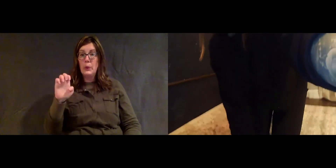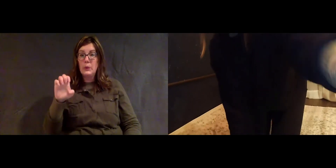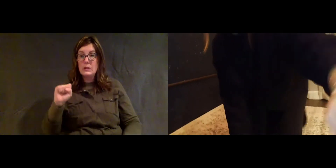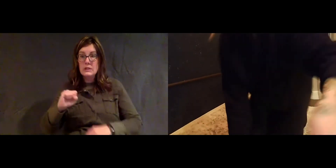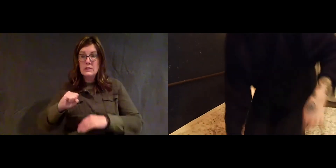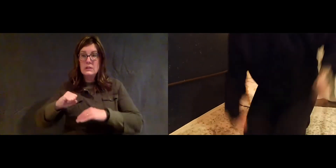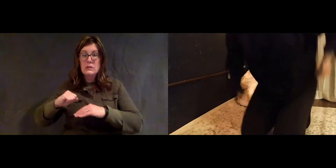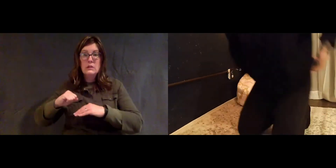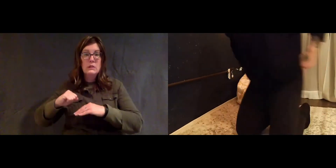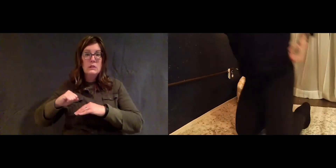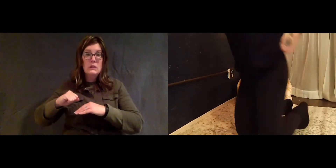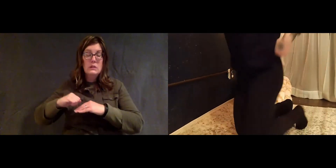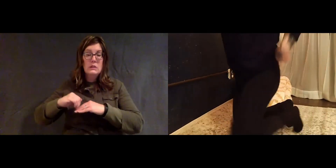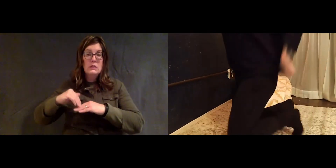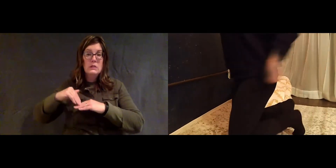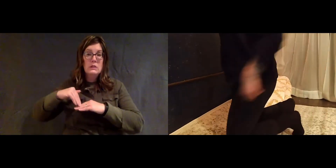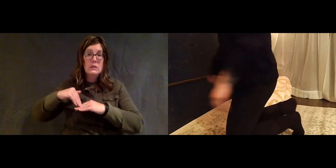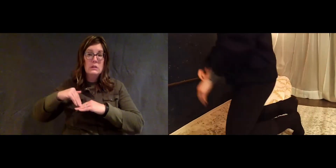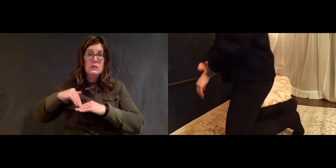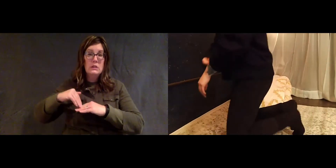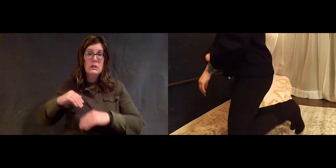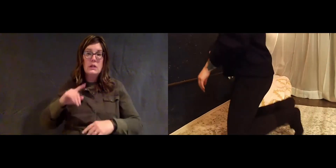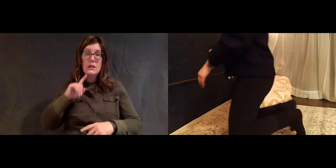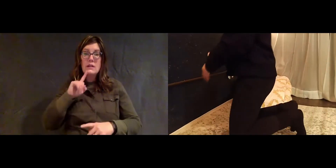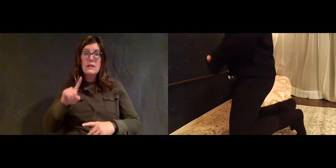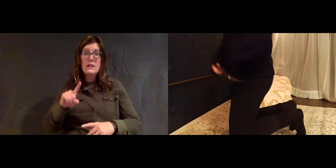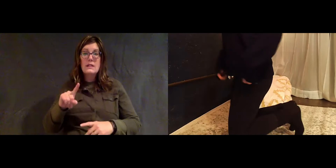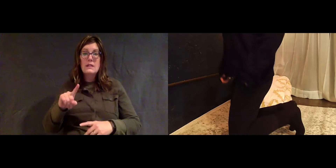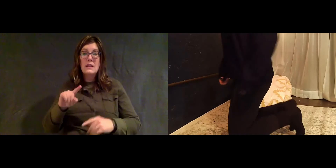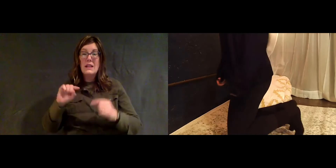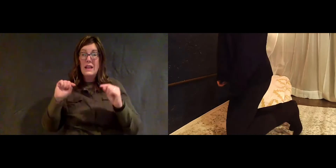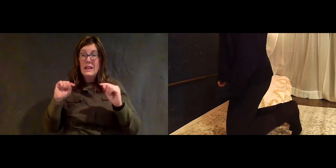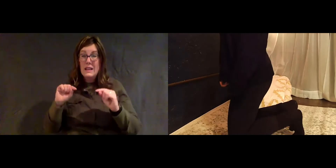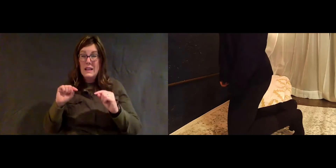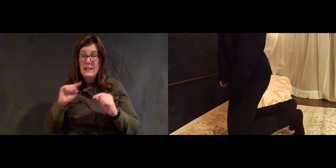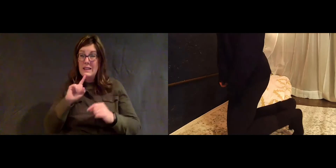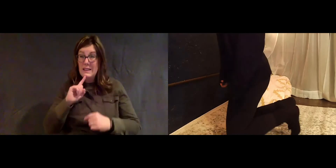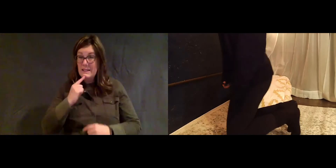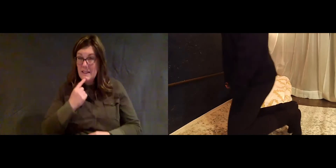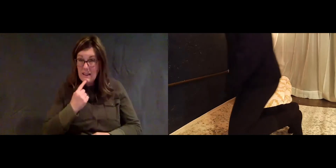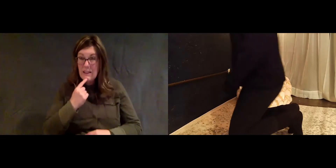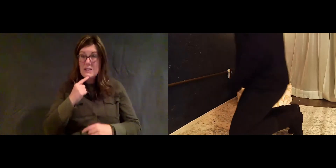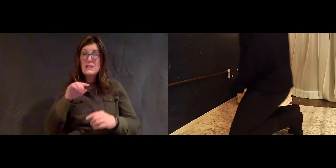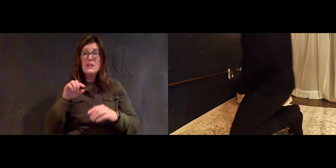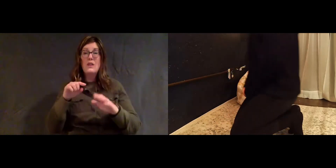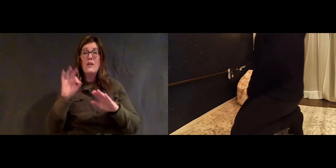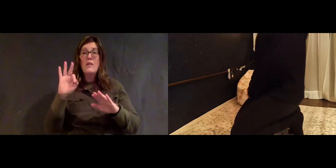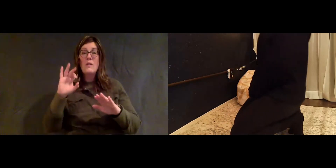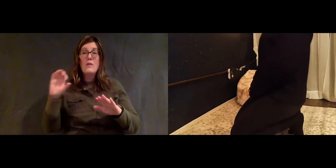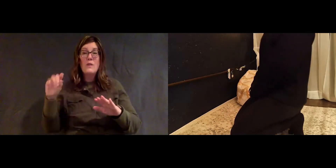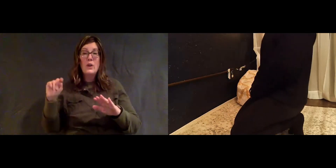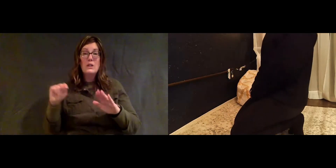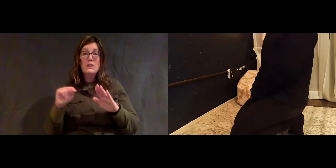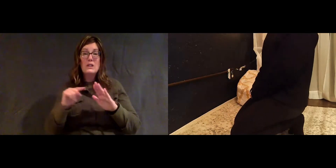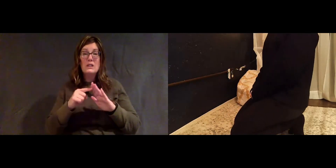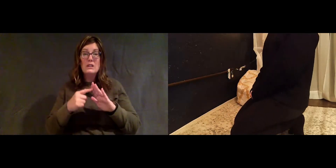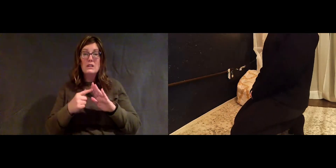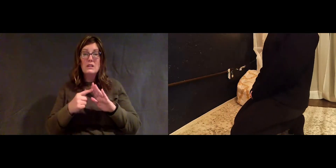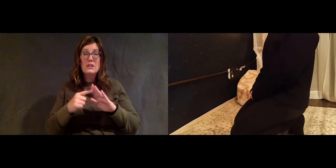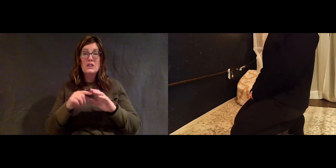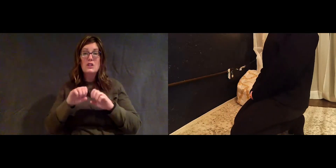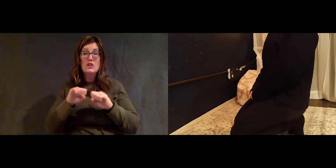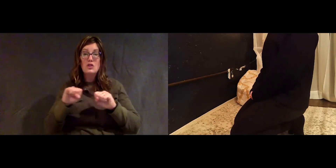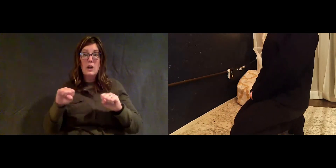is called intense foot stretch. So my toes are curled underneath, and I'm going to sit my hips